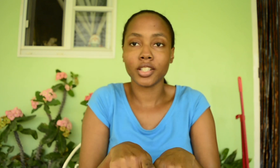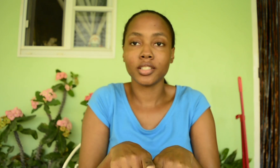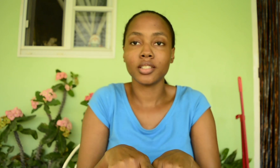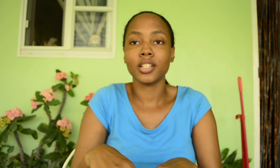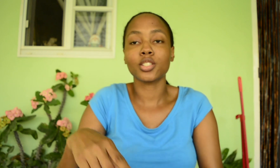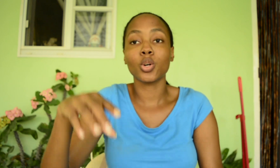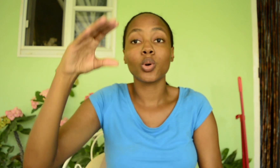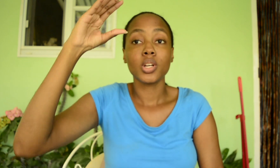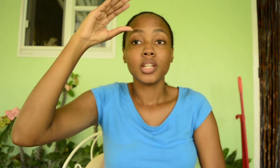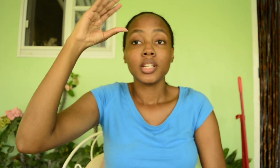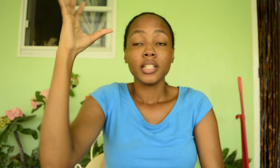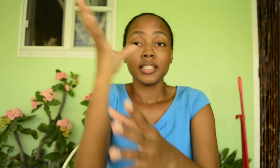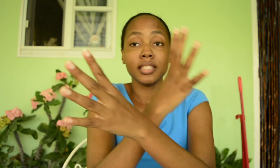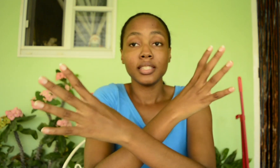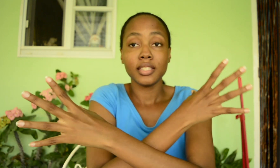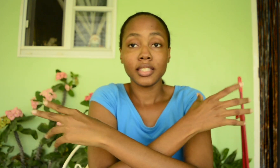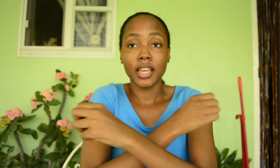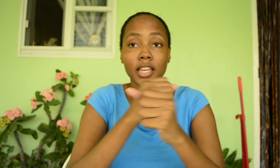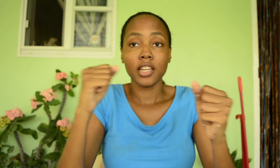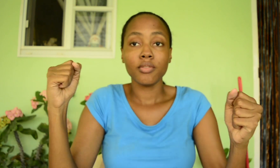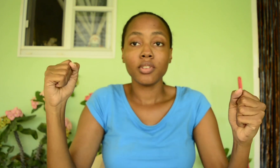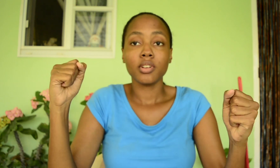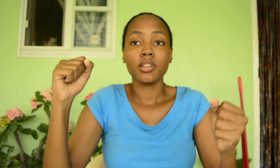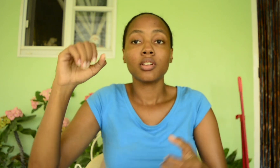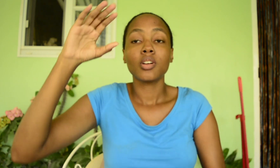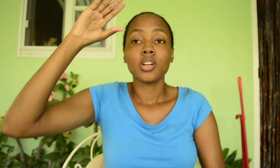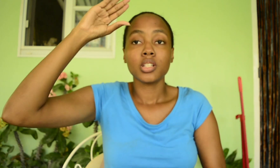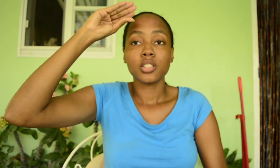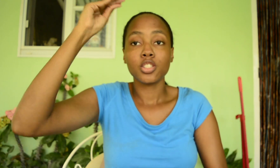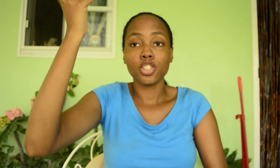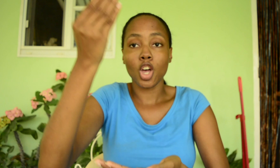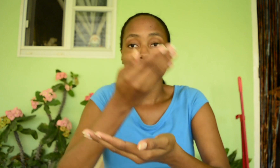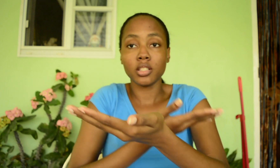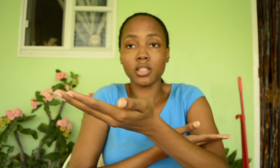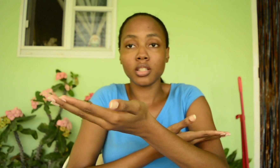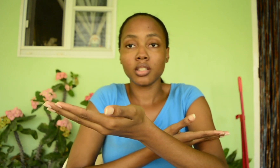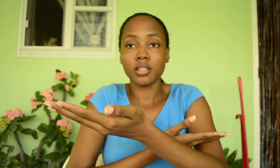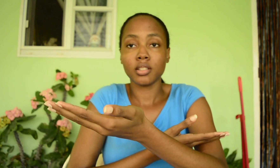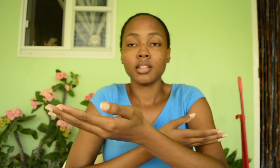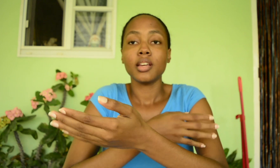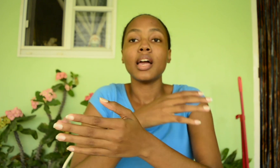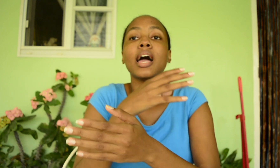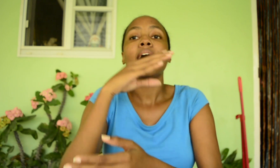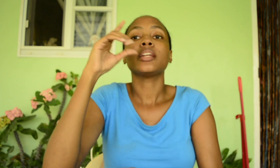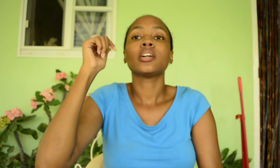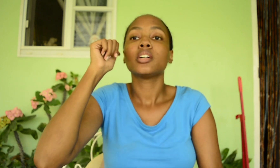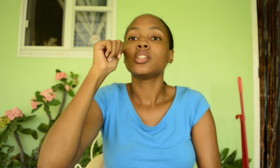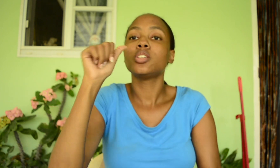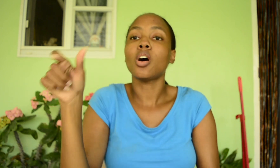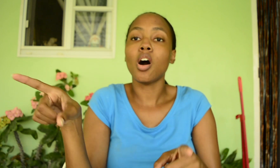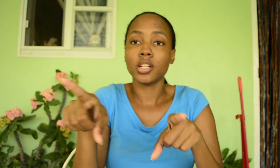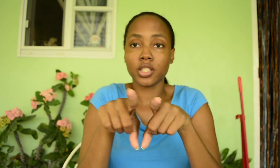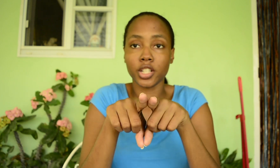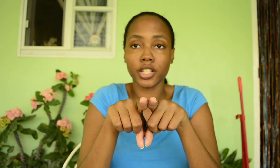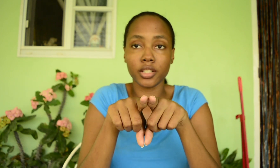daughters. Let's go. Save sons and